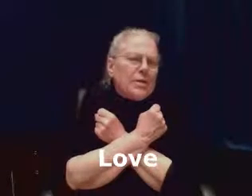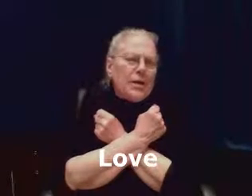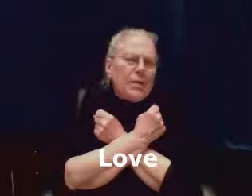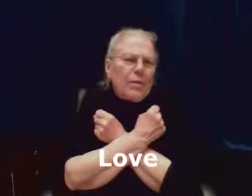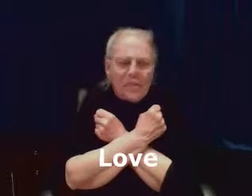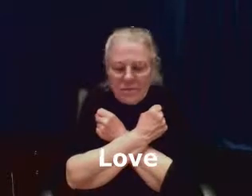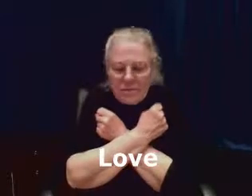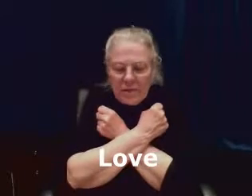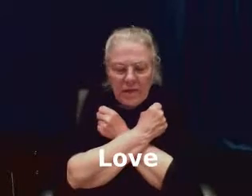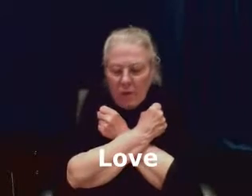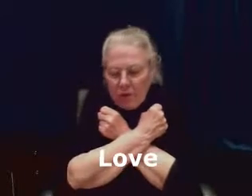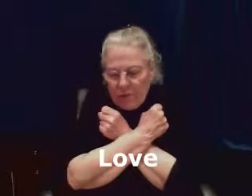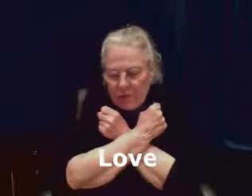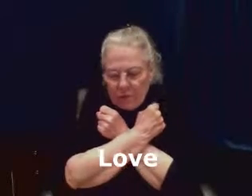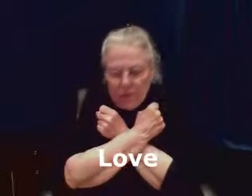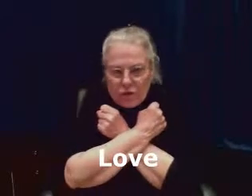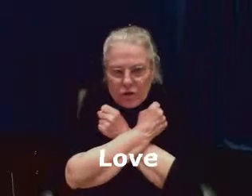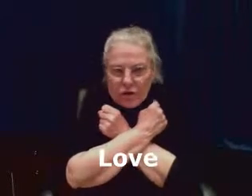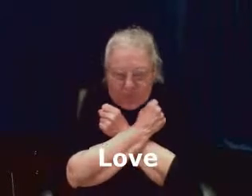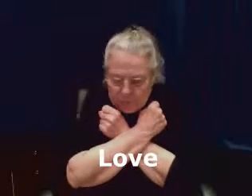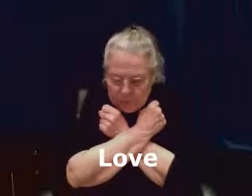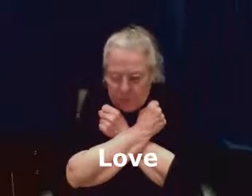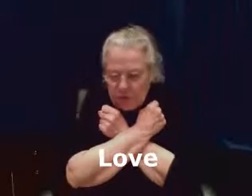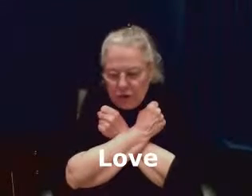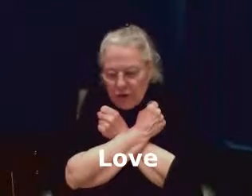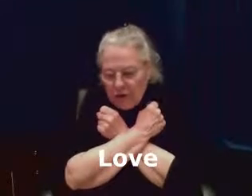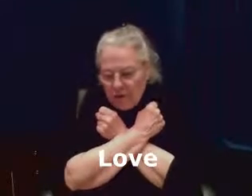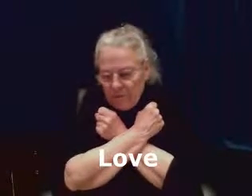teddy bear. Just get a hold of it, cross your hands, and pull it to yourself.